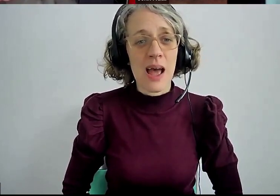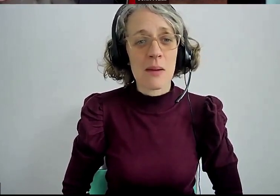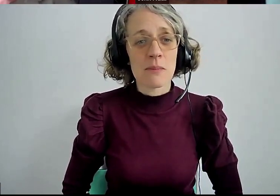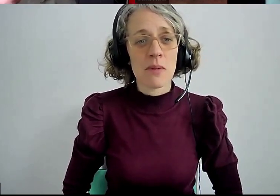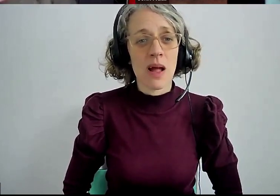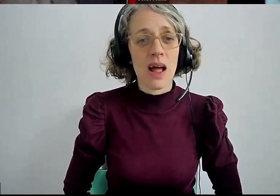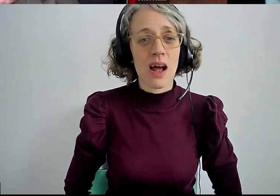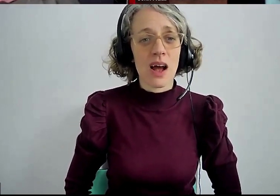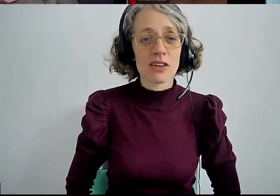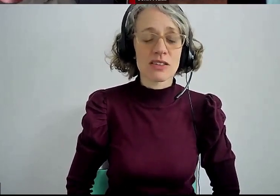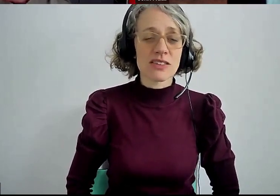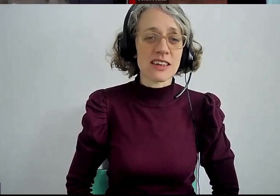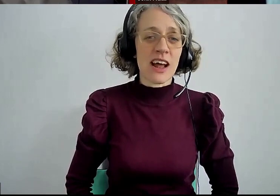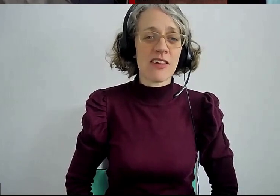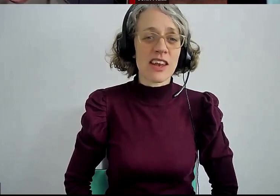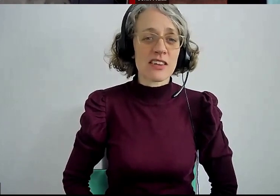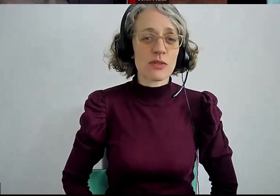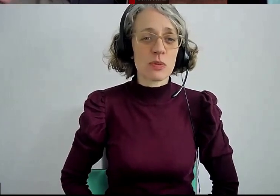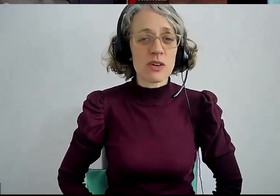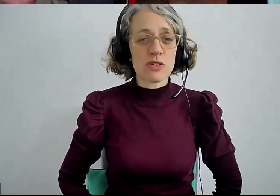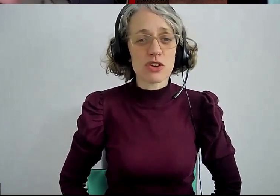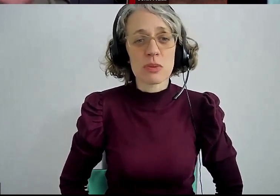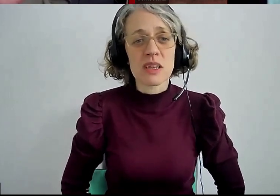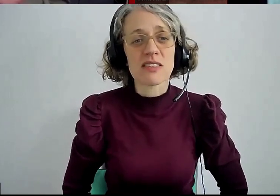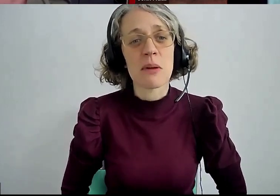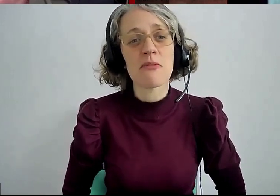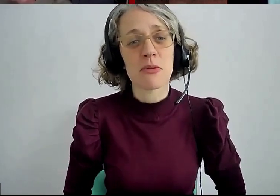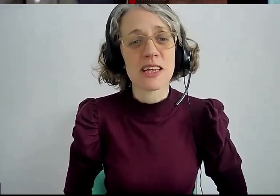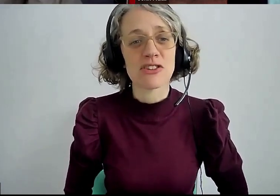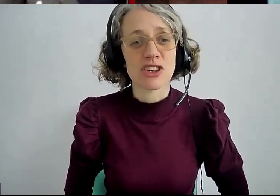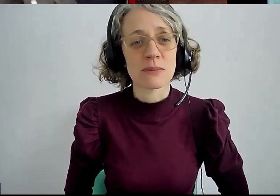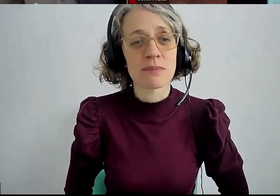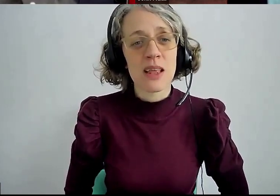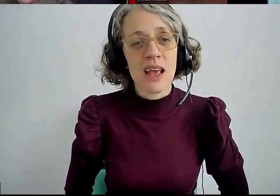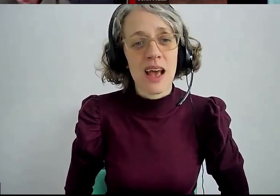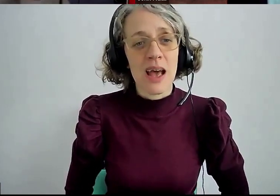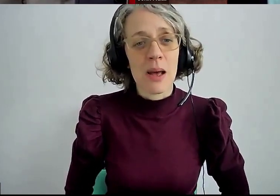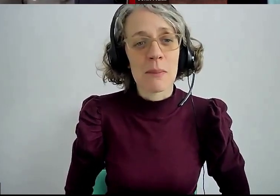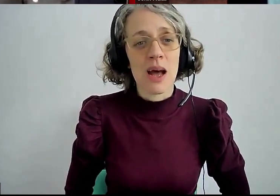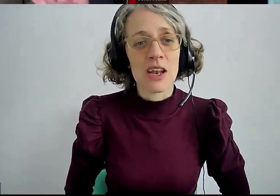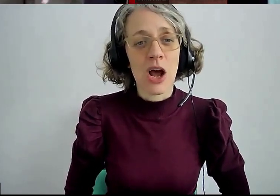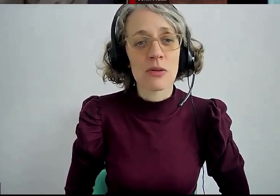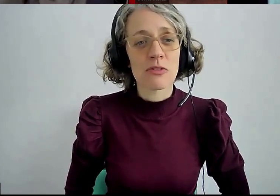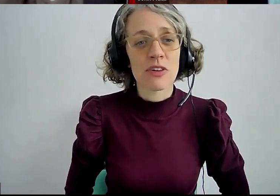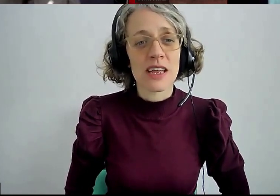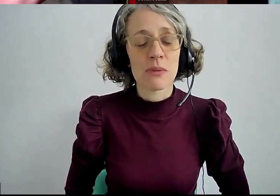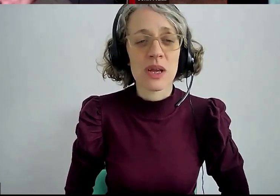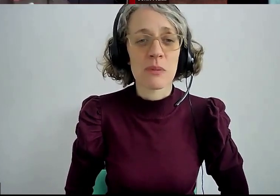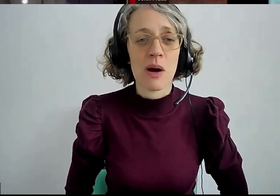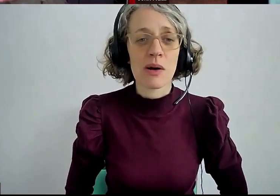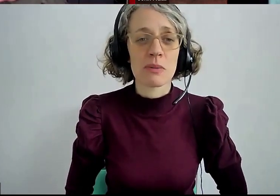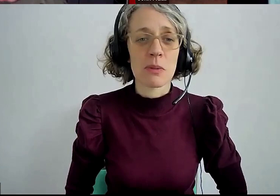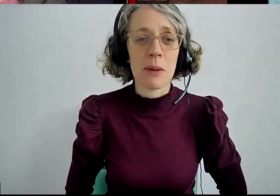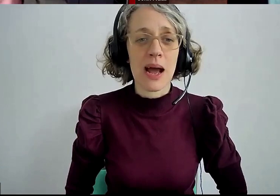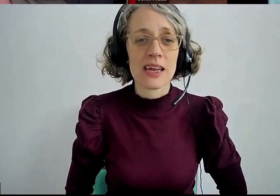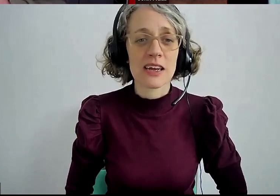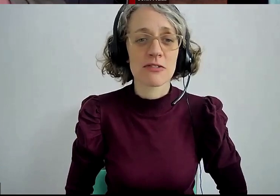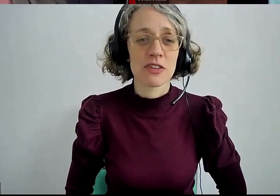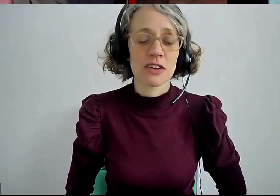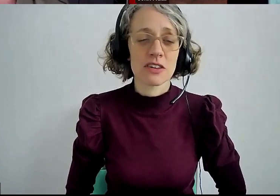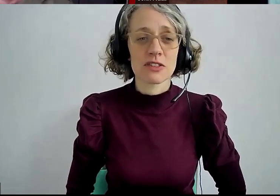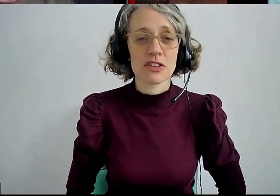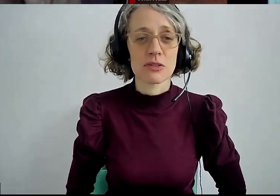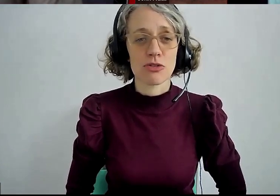be sending out in the next week or 2 weeks some information, and hopefully we can welcome you